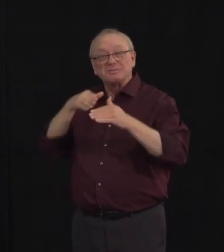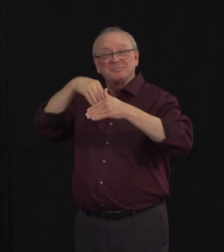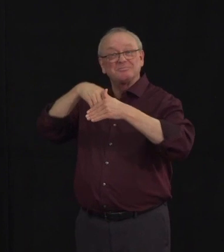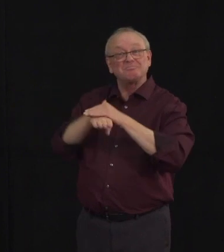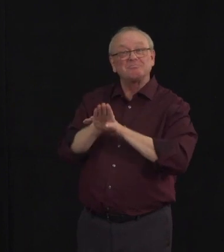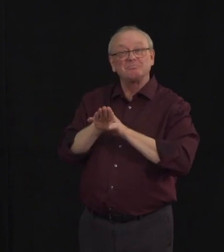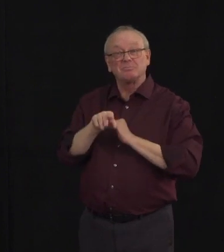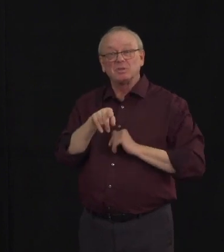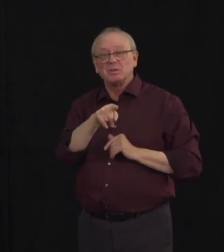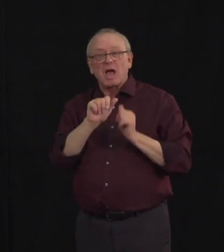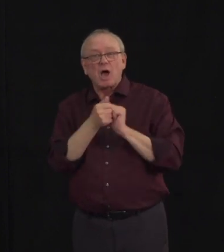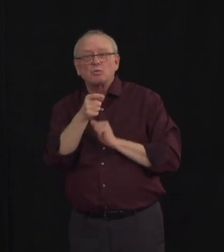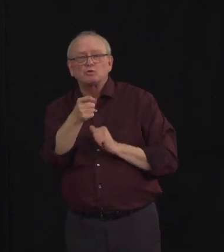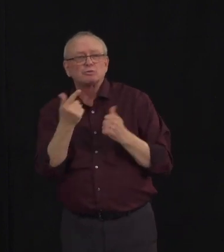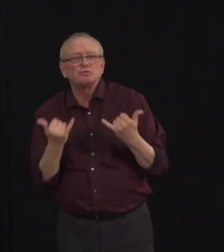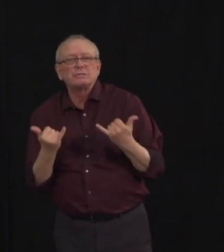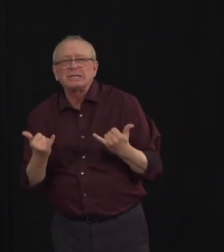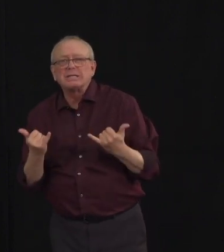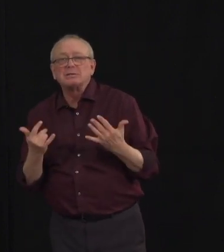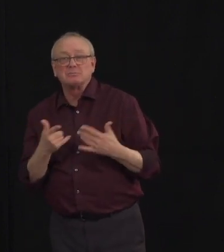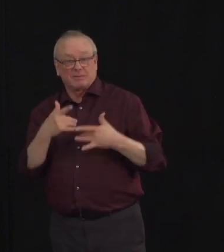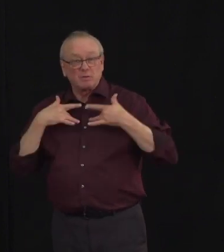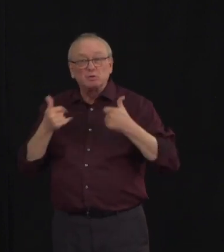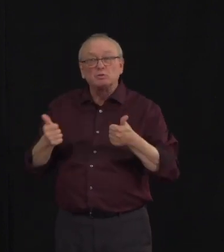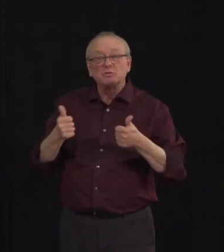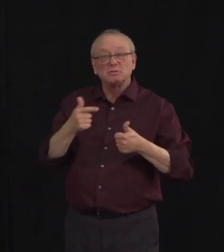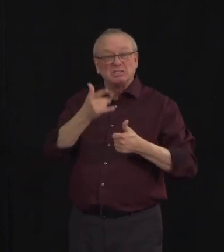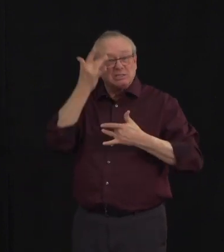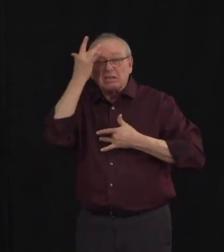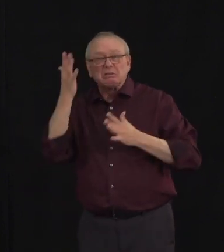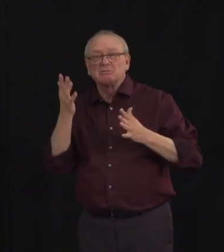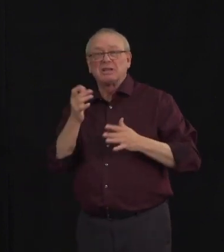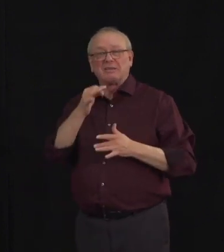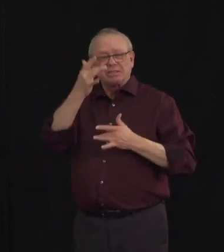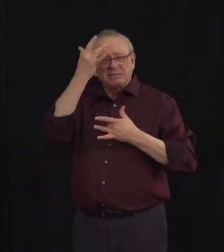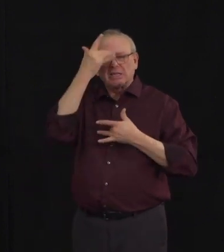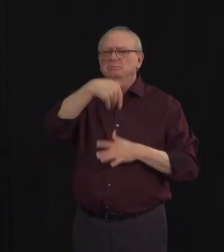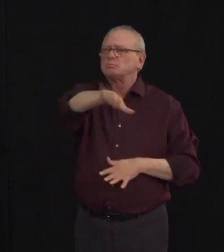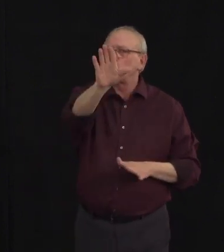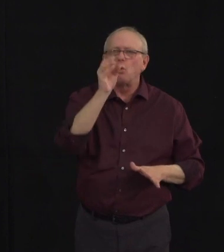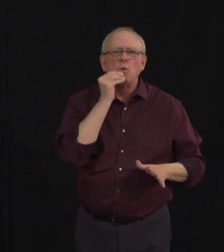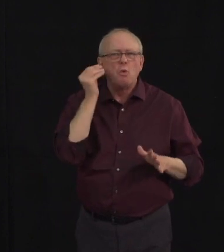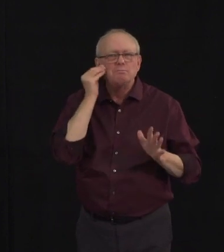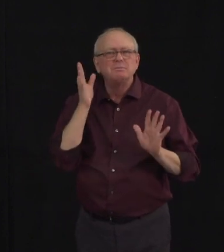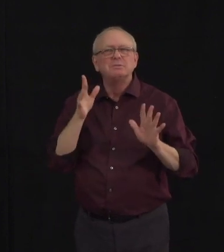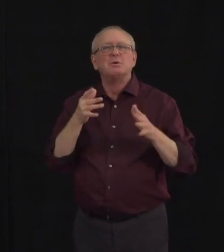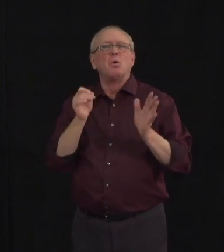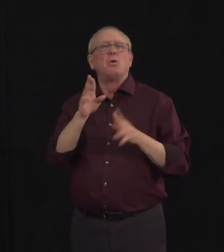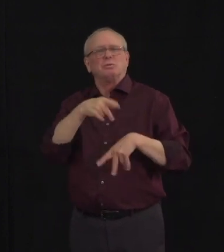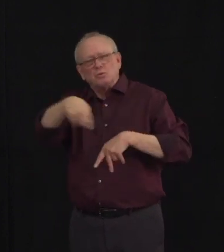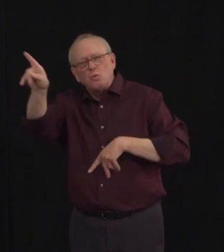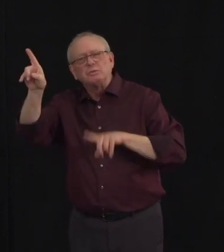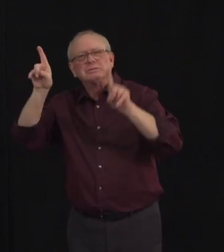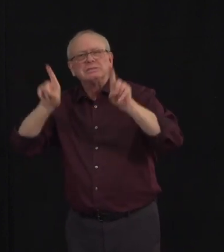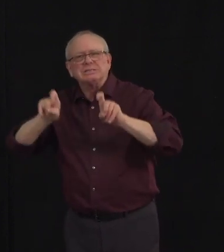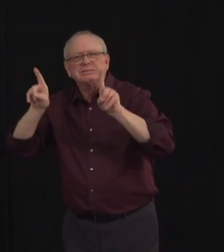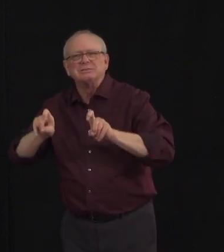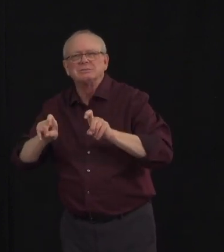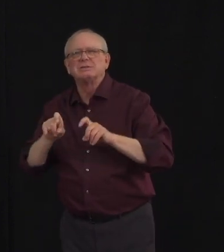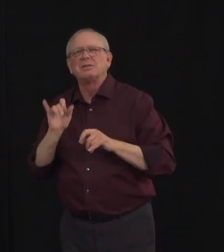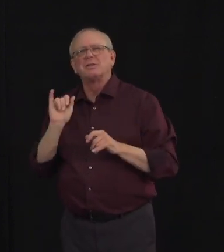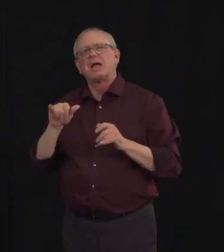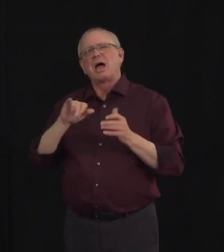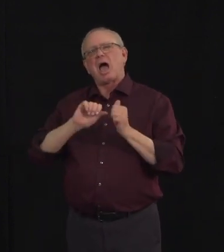are sick, then having them go home and make sure that they're tested if that's appropriate. Operator, could you put through our final question,